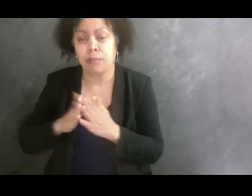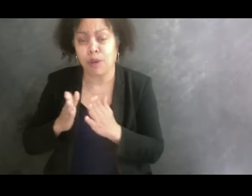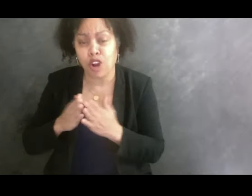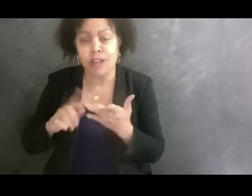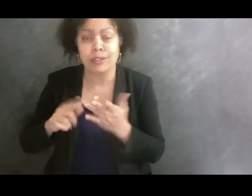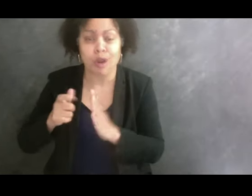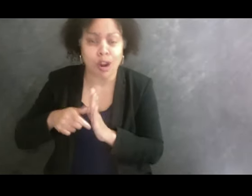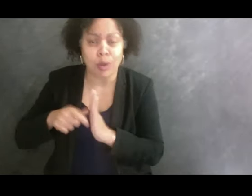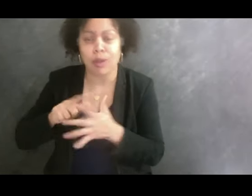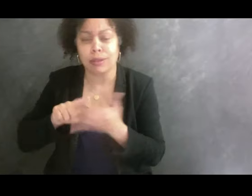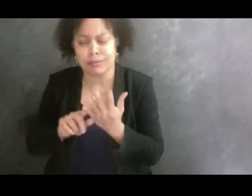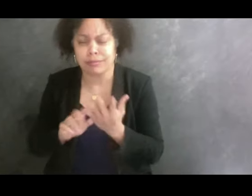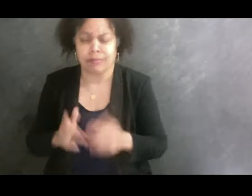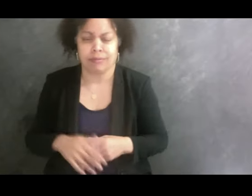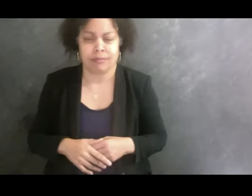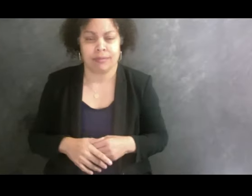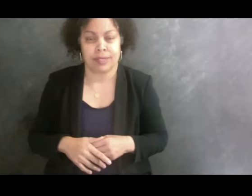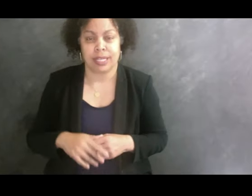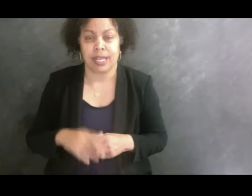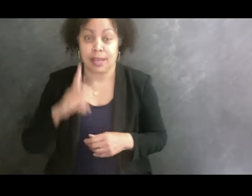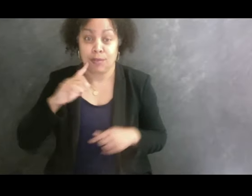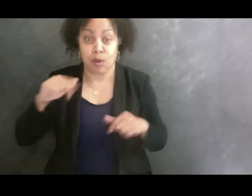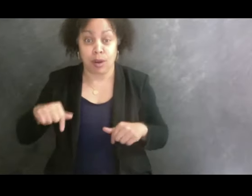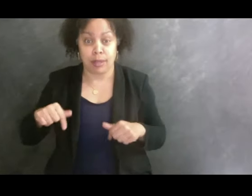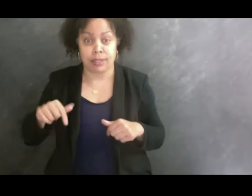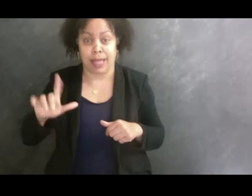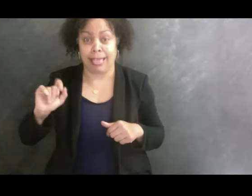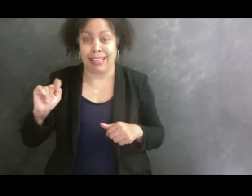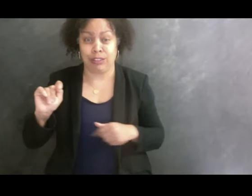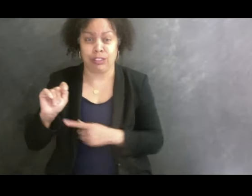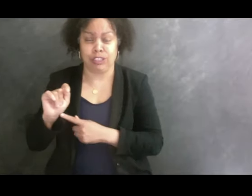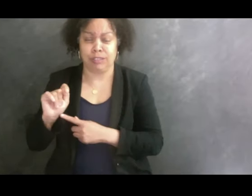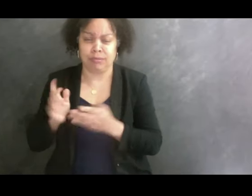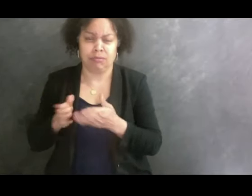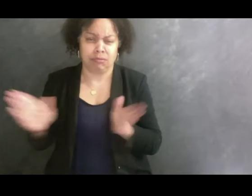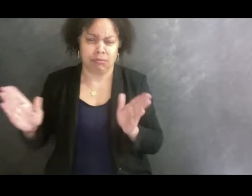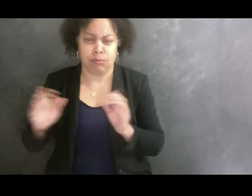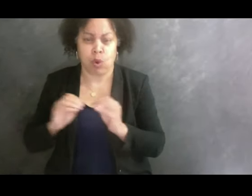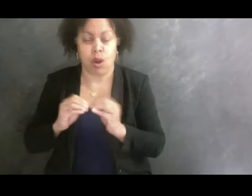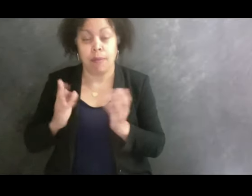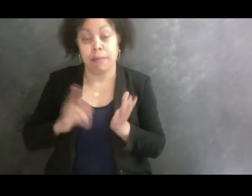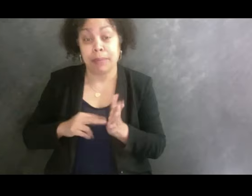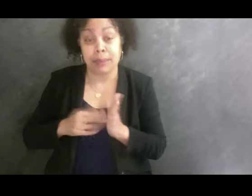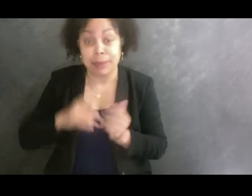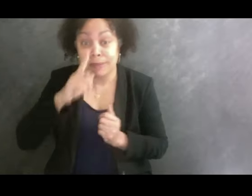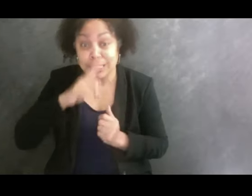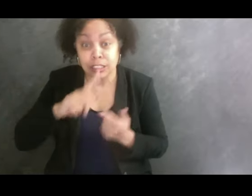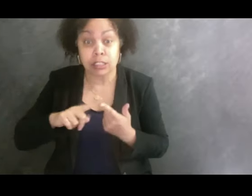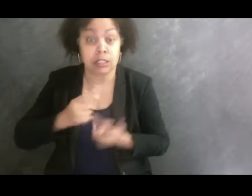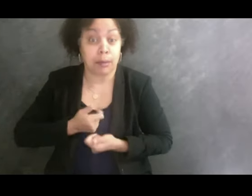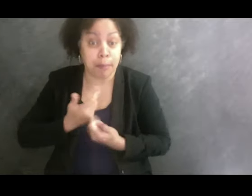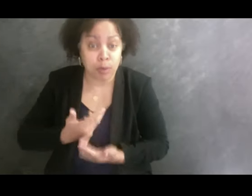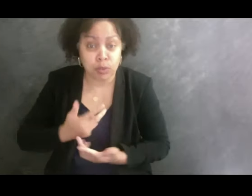us, literature is a bit broader. So you can be writing a piece of fiction, you can be writing poetry, it can